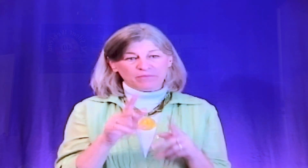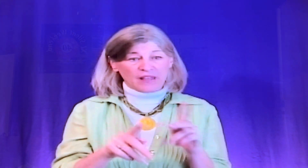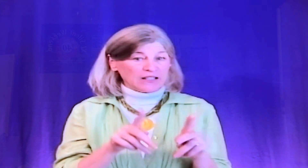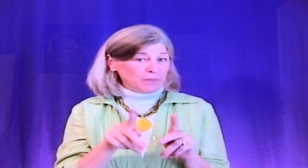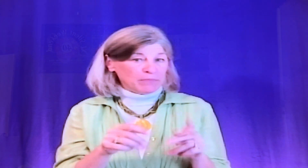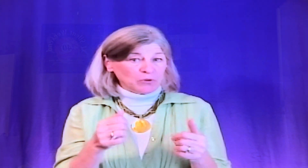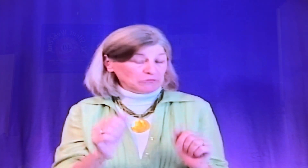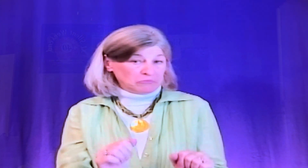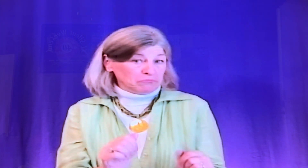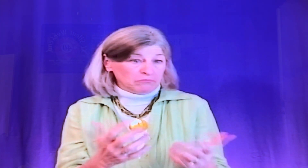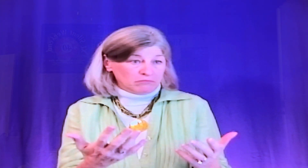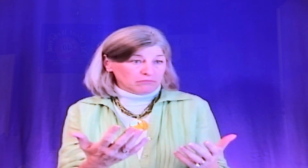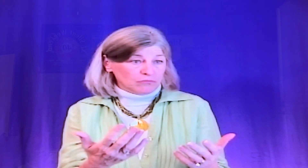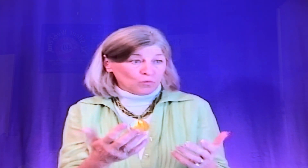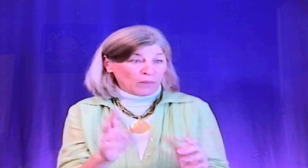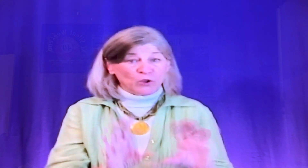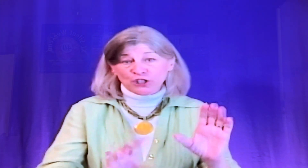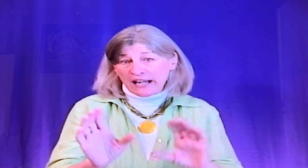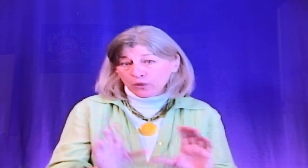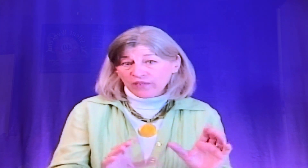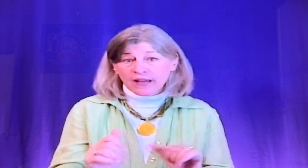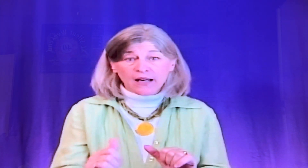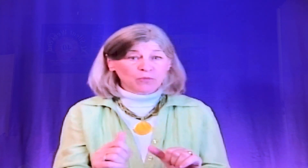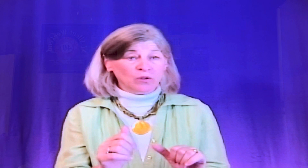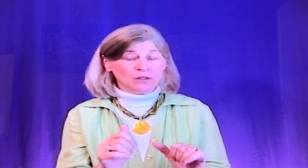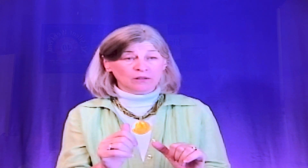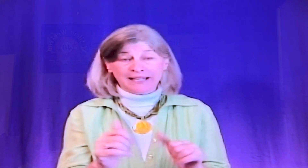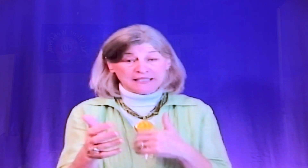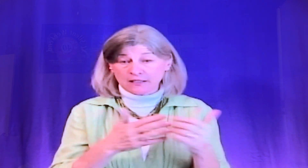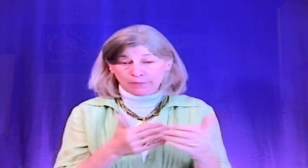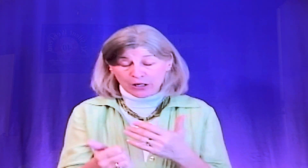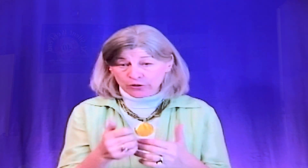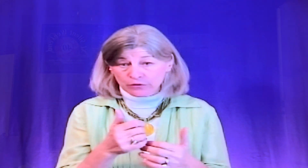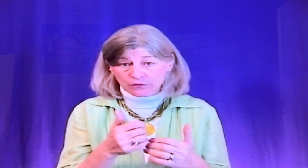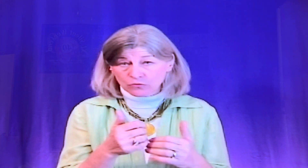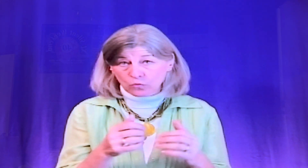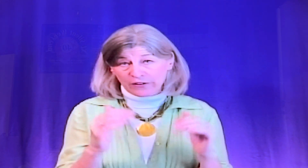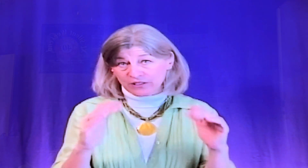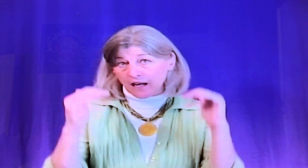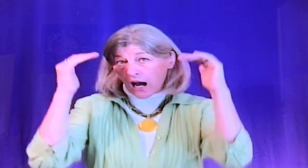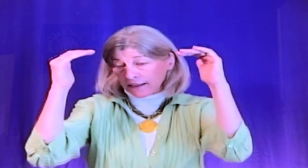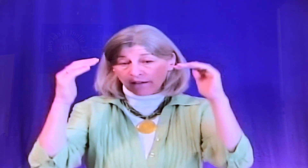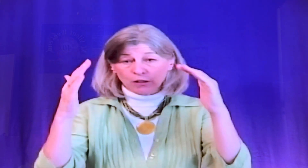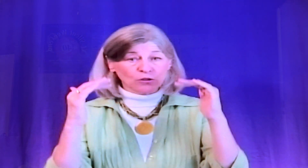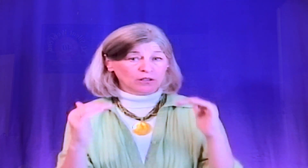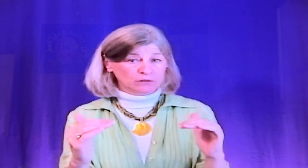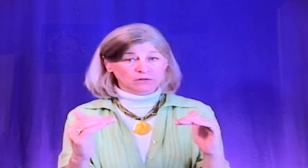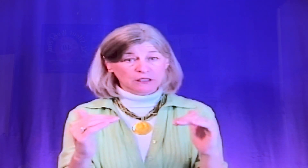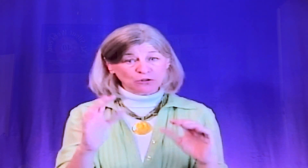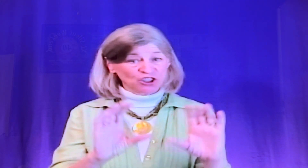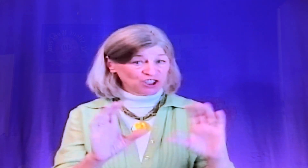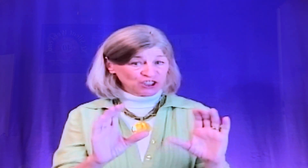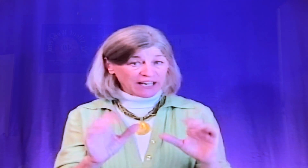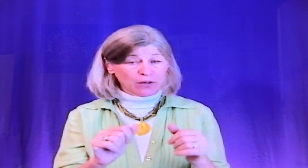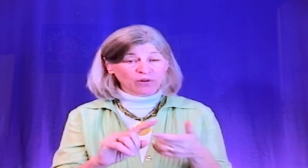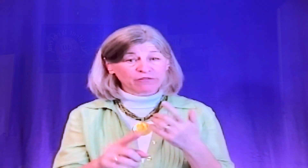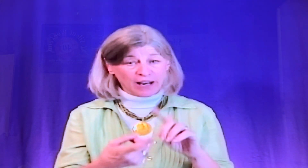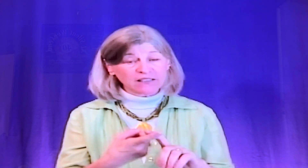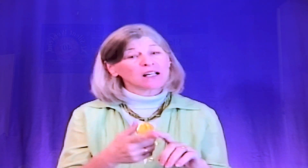Things people, when we're chatting with them, and it doesn't matter whether it's a high level or just chit-chatting with friends,